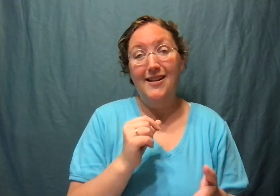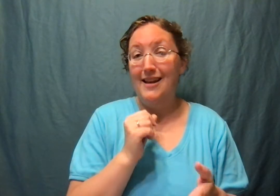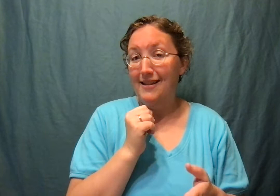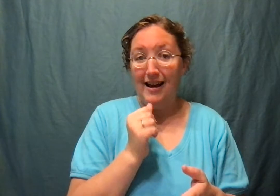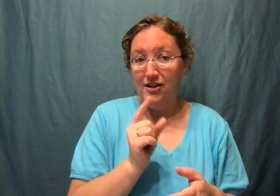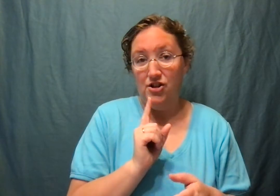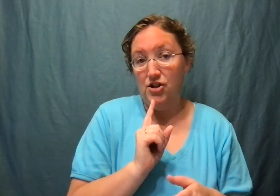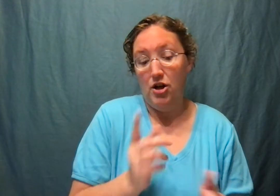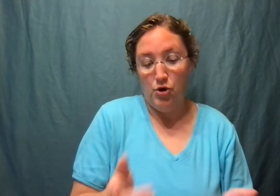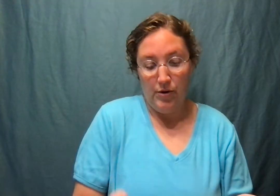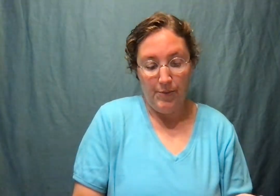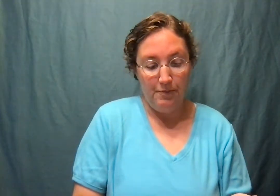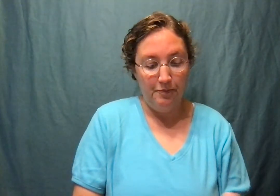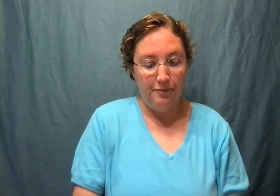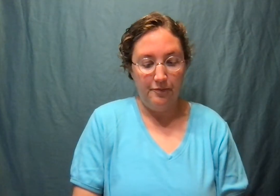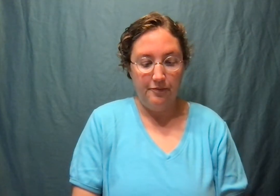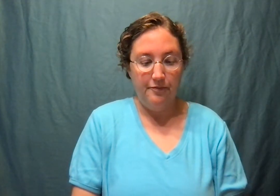and that is just not true.